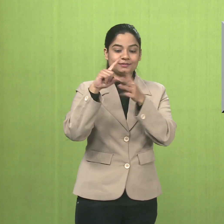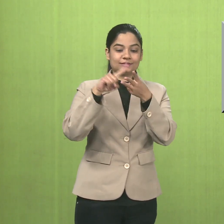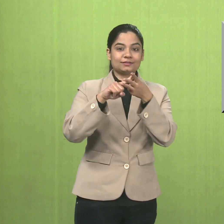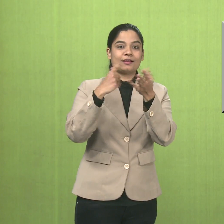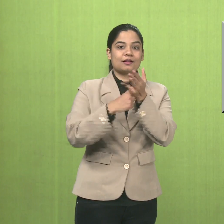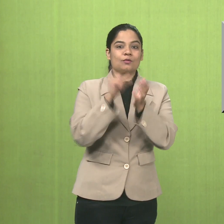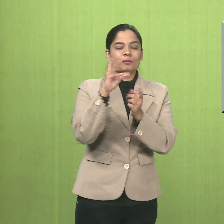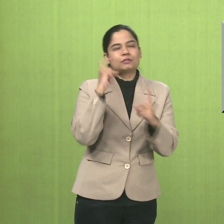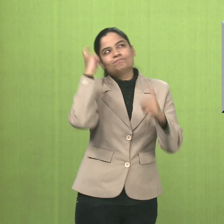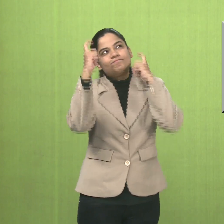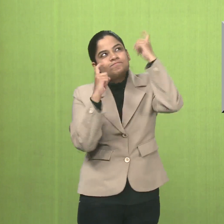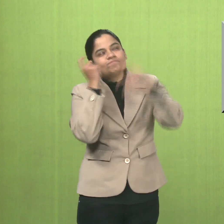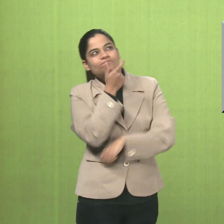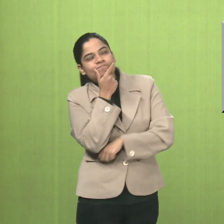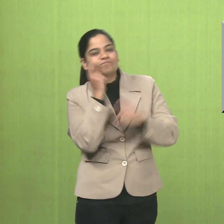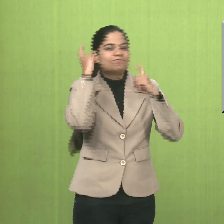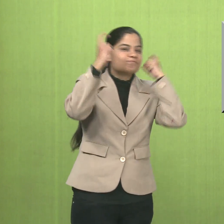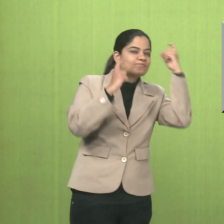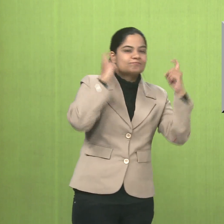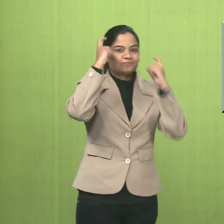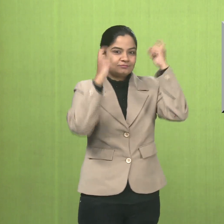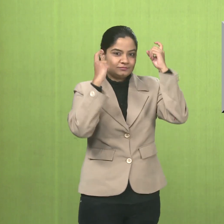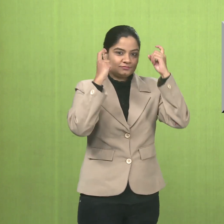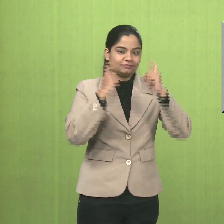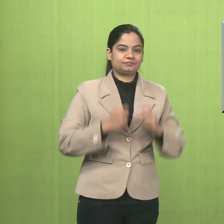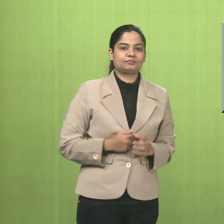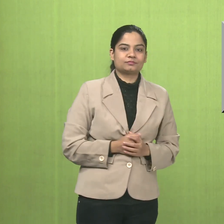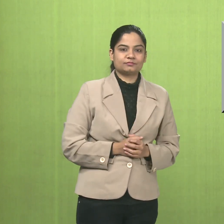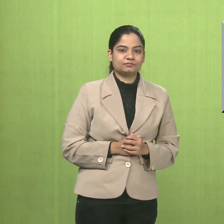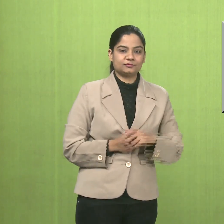Consider, to think carefully about something before making a decision.